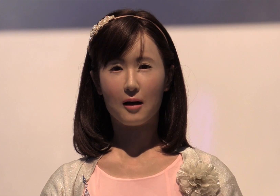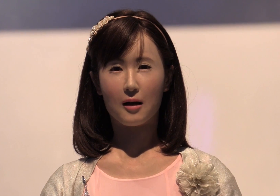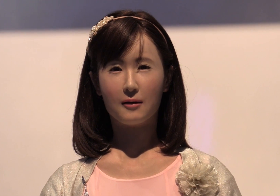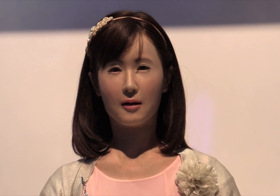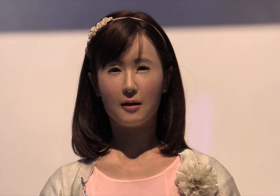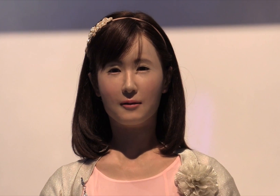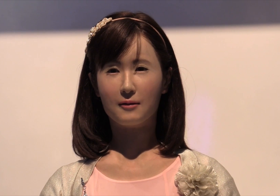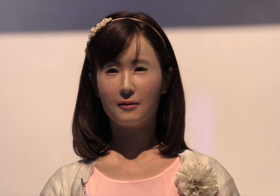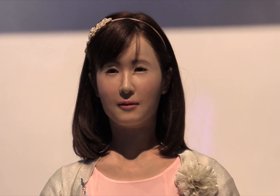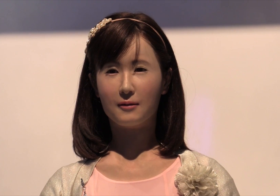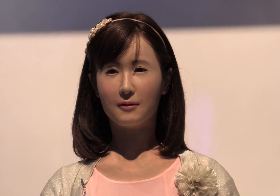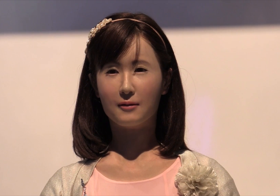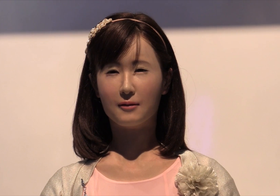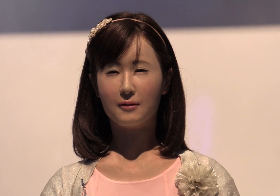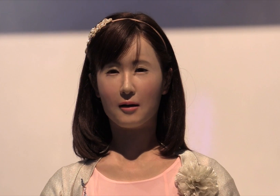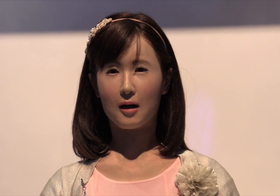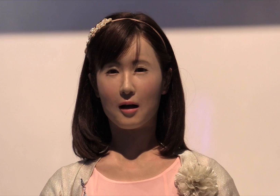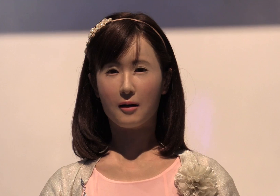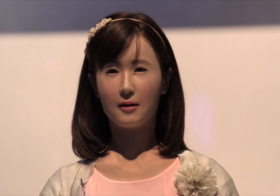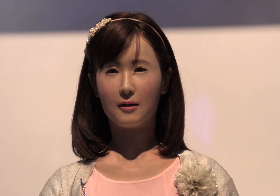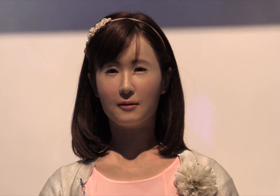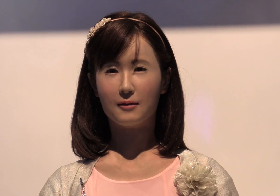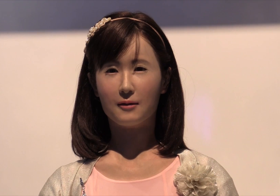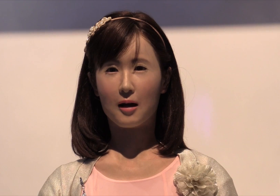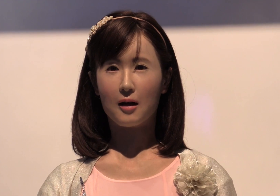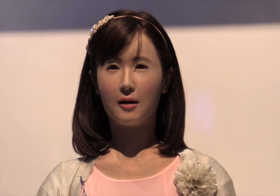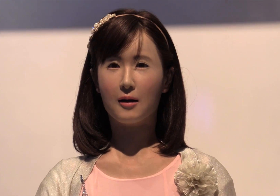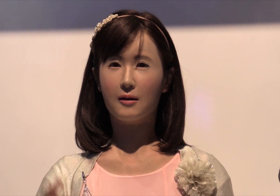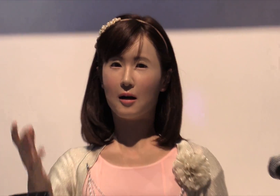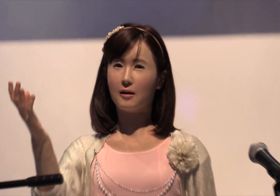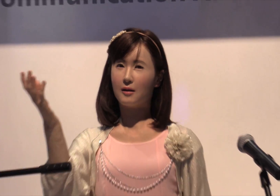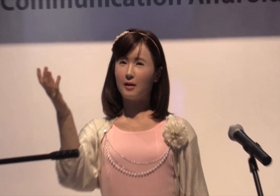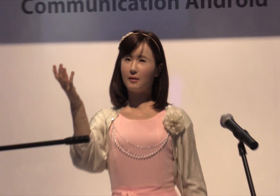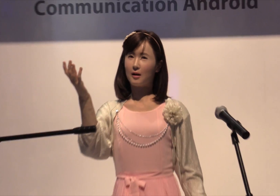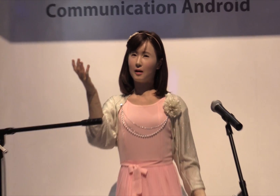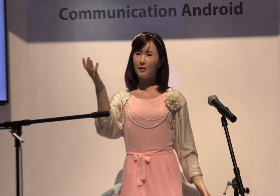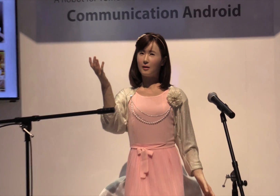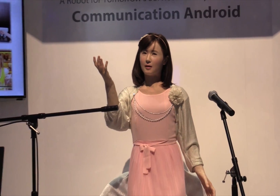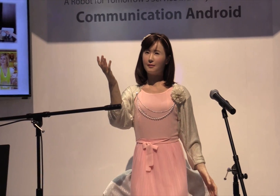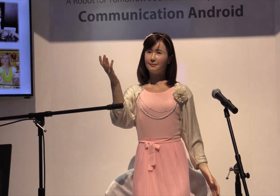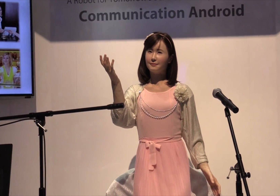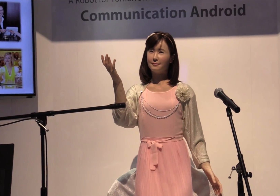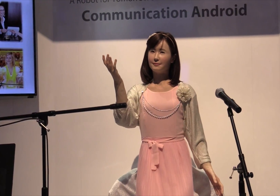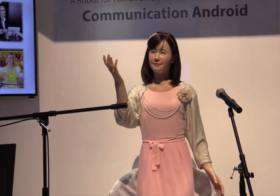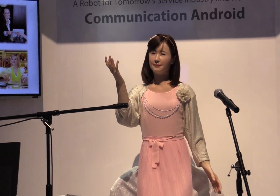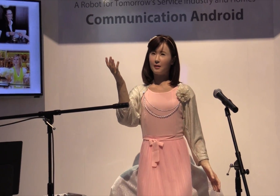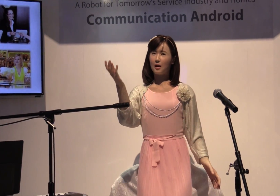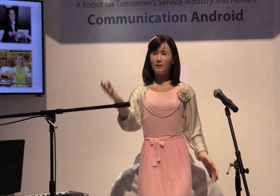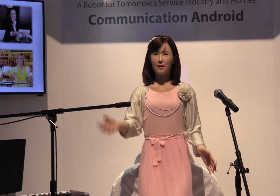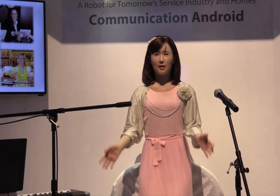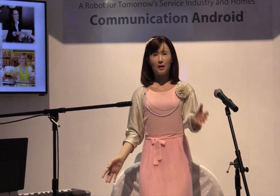jobs. People are multiple receptionist, counsellor,